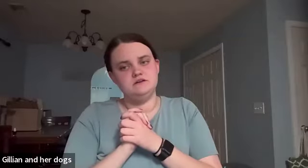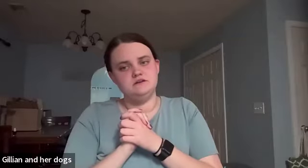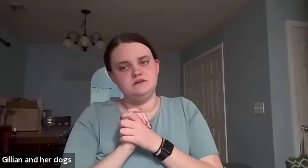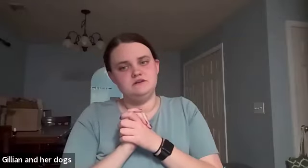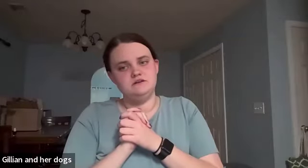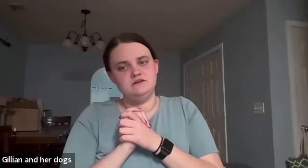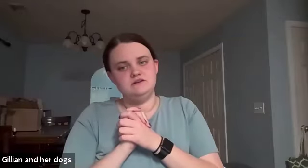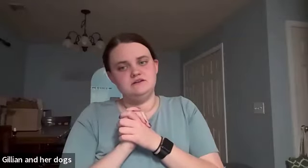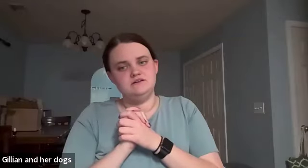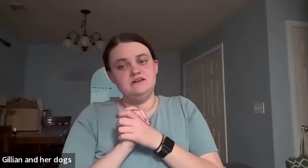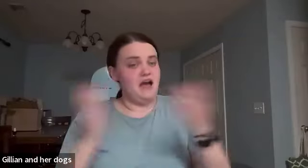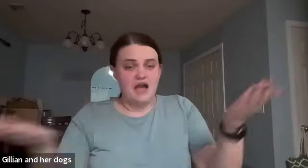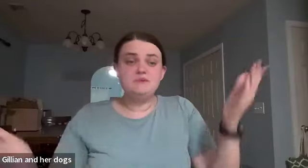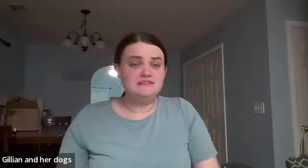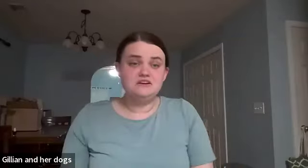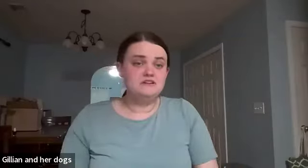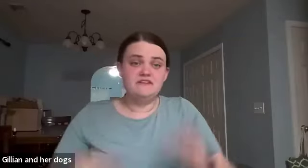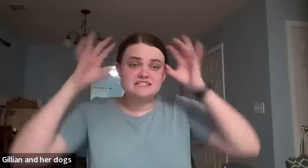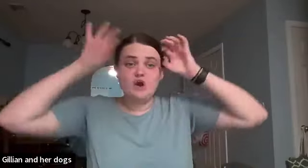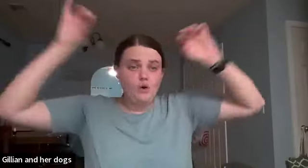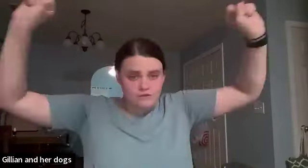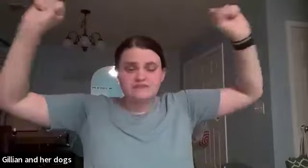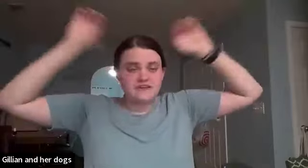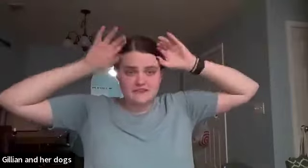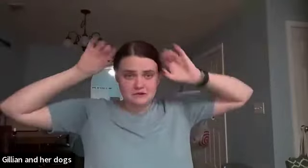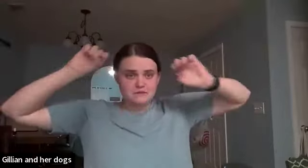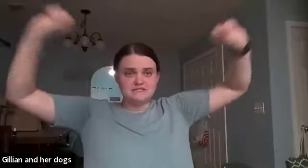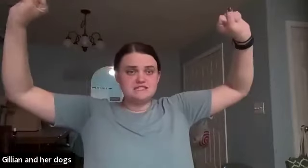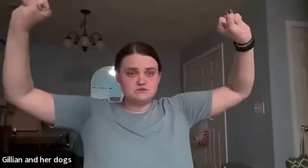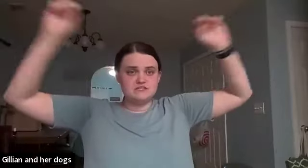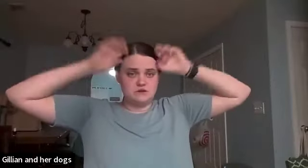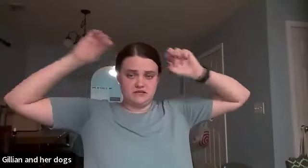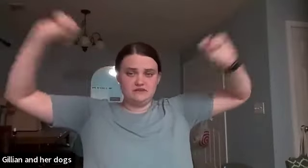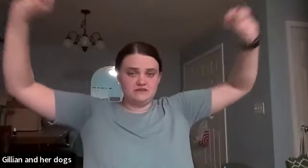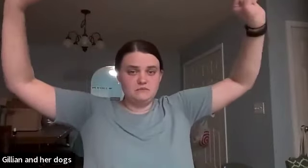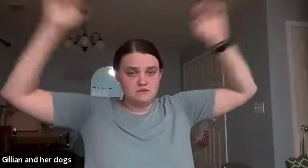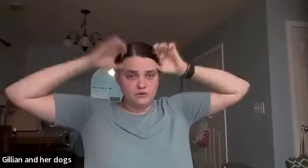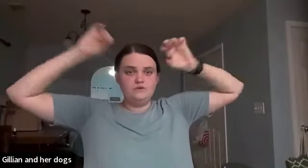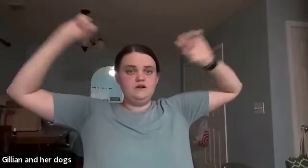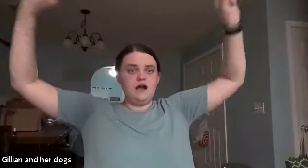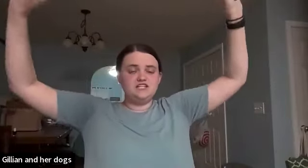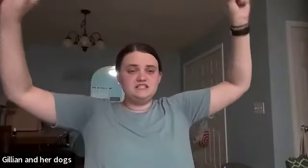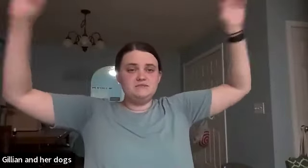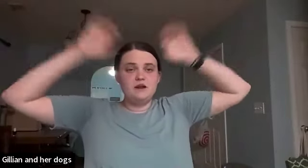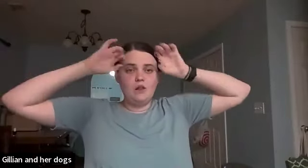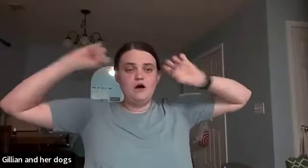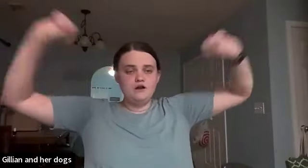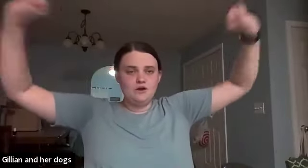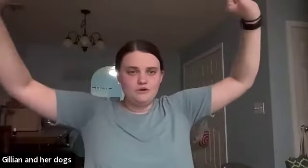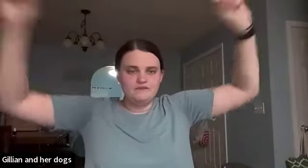it. I mean, literally, that is the only thing that can make sense with this one being like the big bull. I just think about a longhorn.